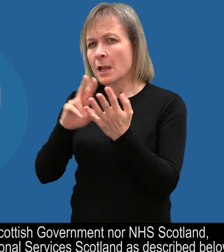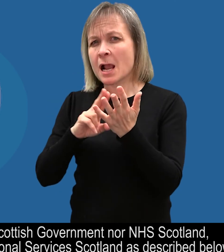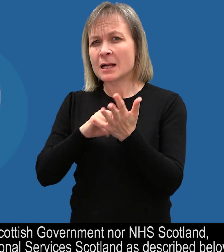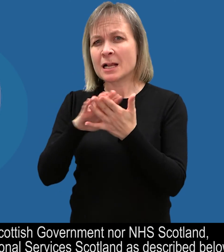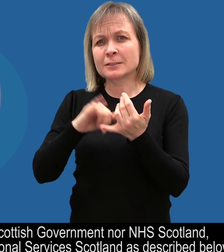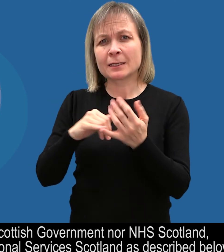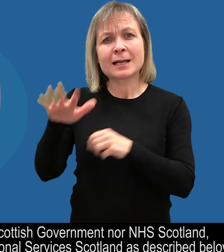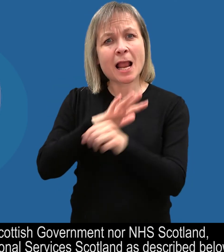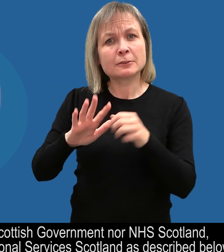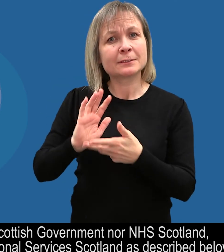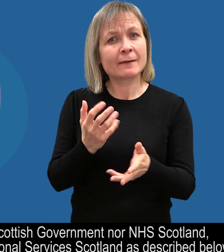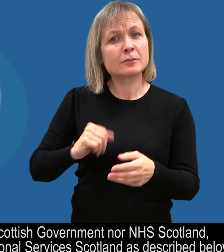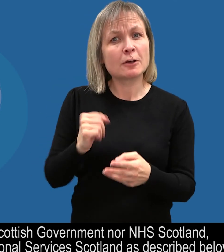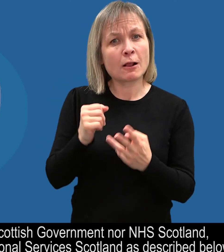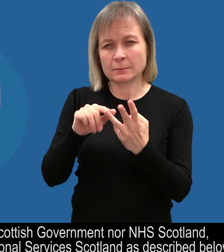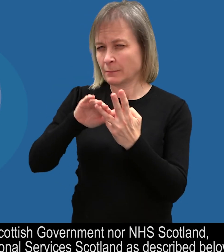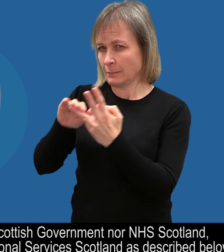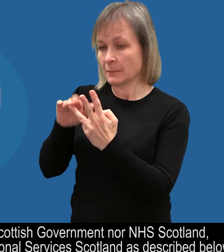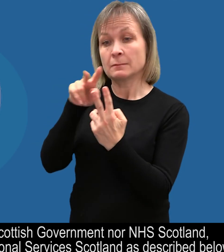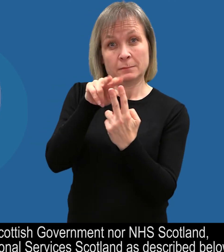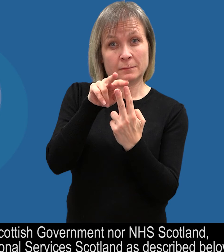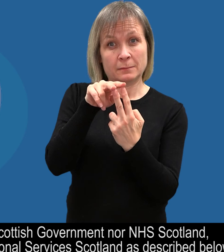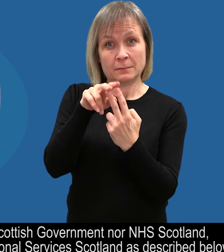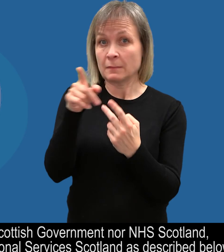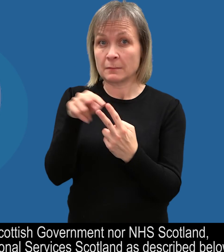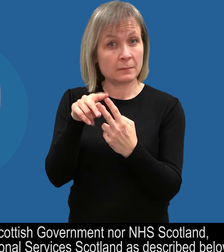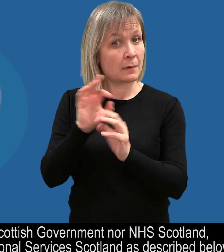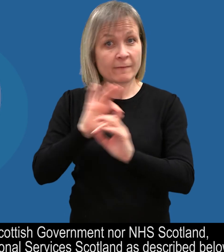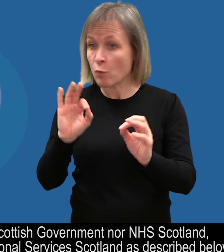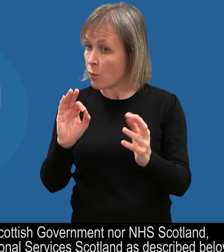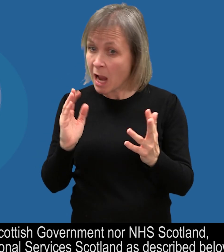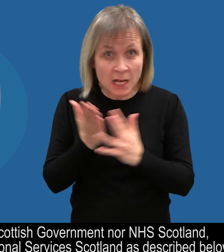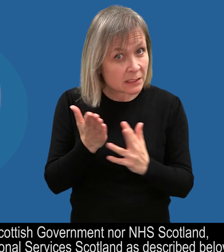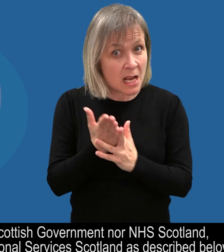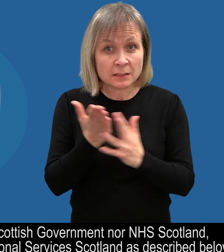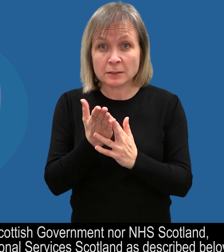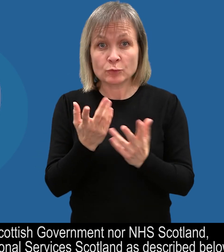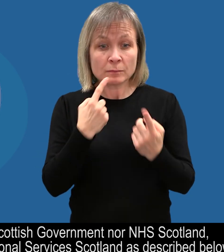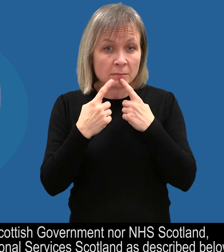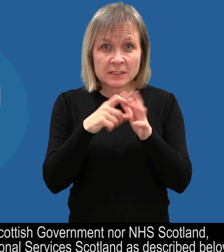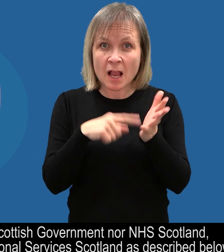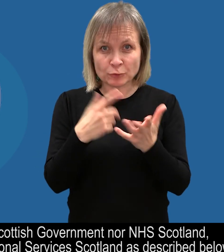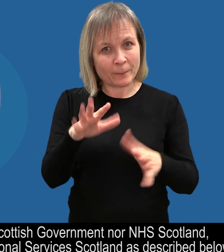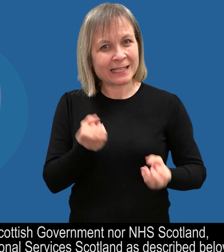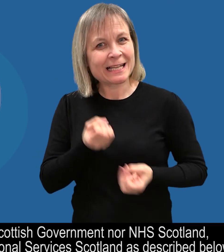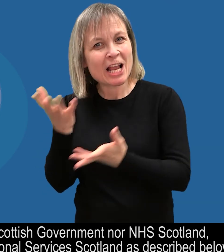Neither the Scottish Government nor NHS Scotland, except NHS National Services Scotland, as described below, get or